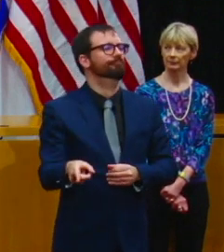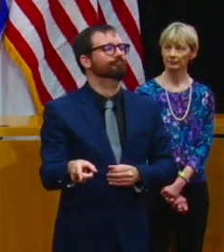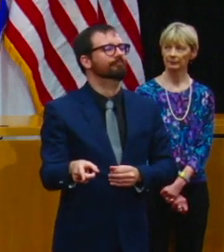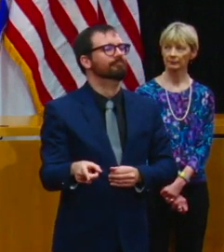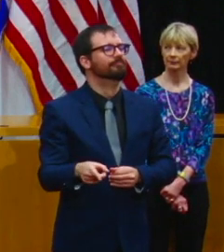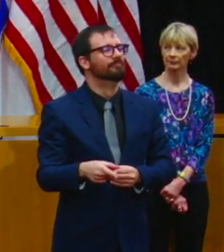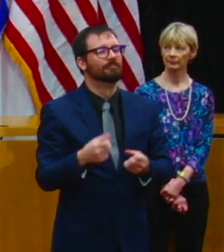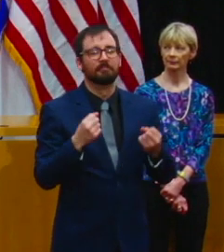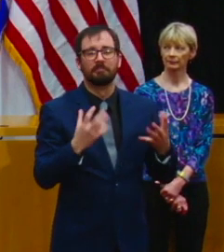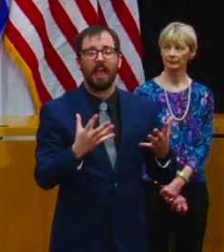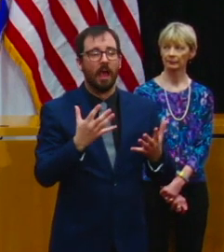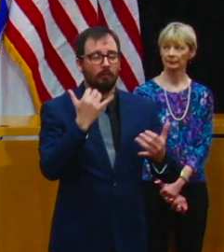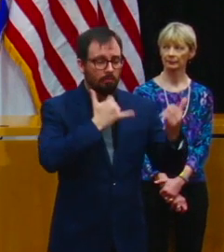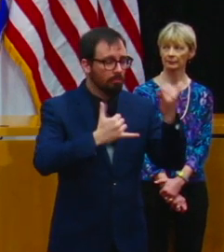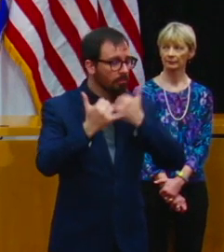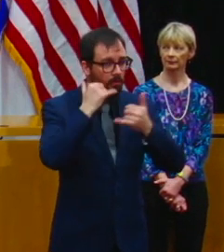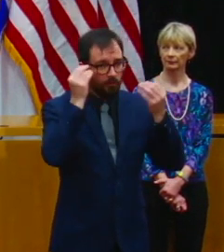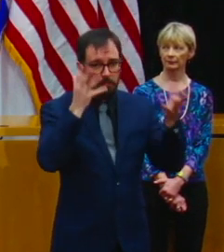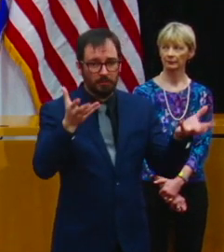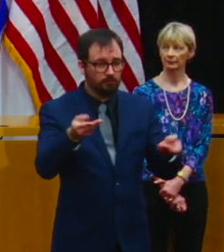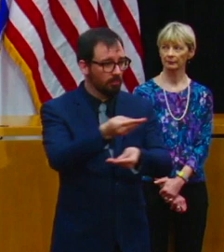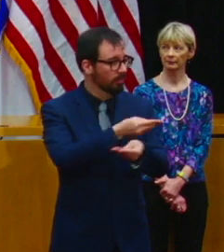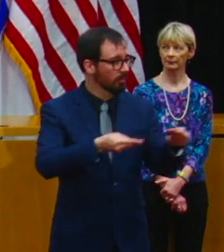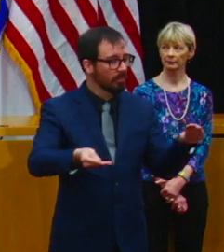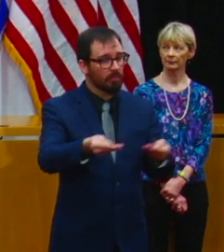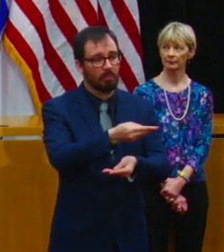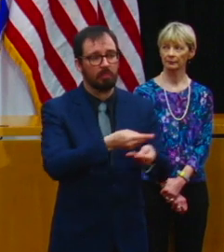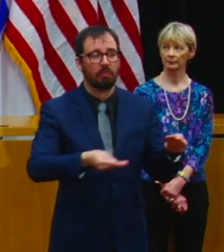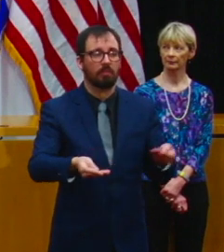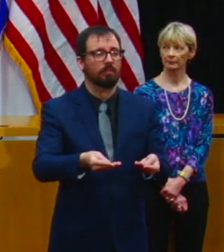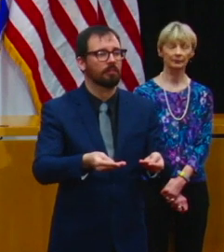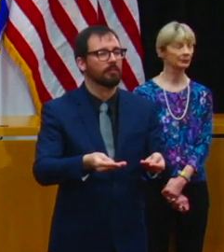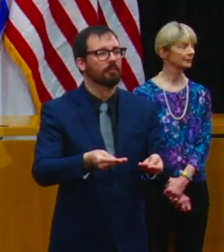know, folks in the media and elsewhere have been told.